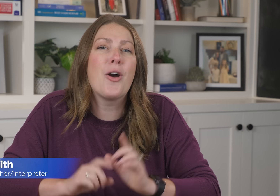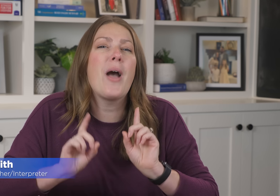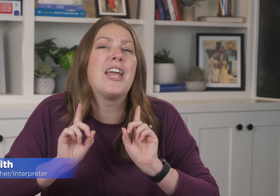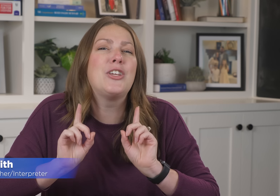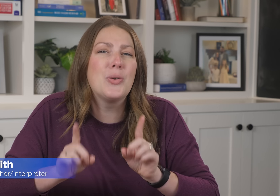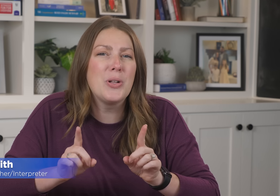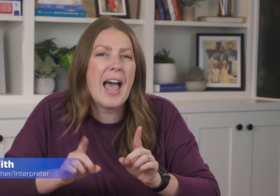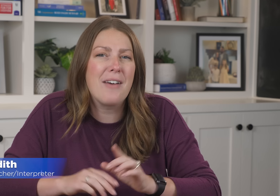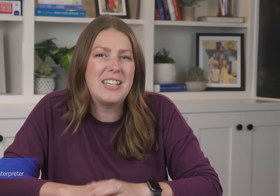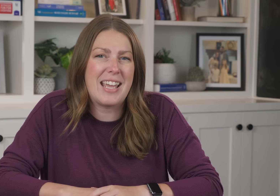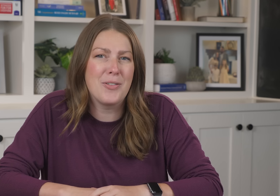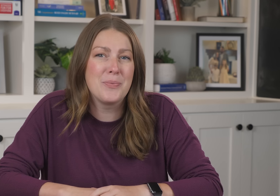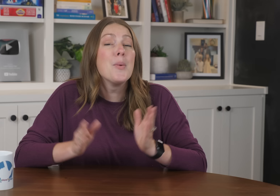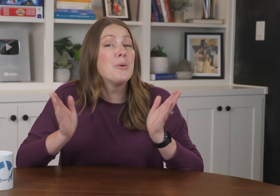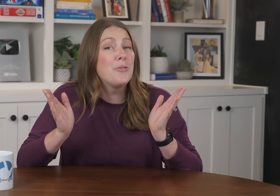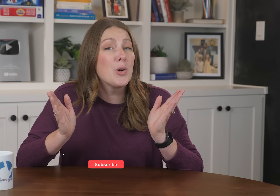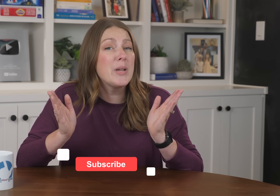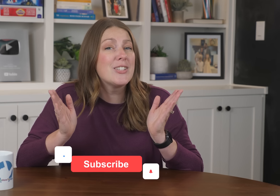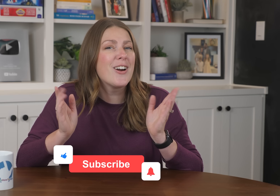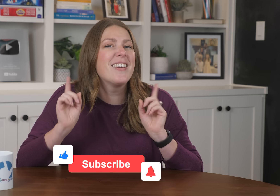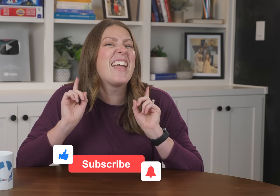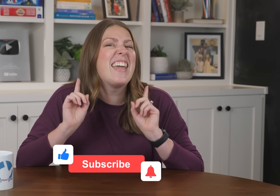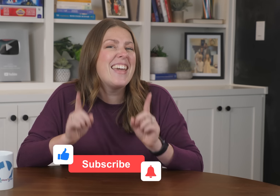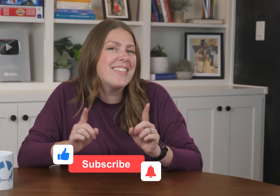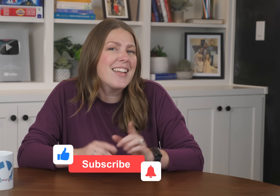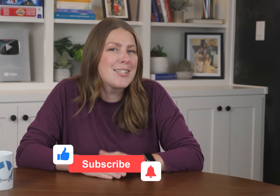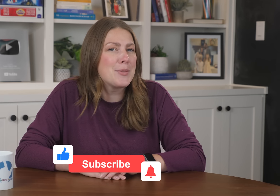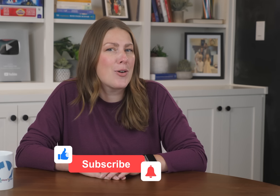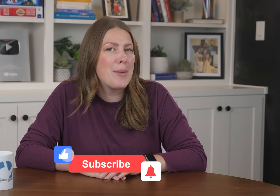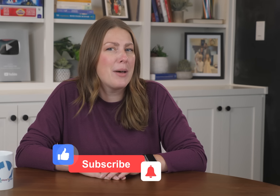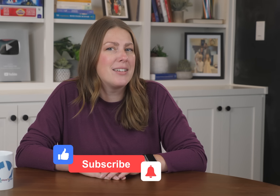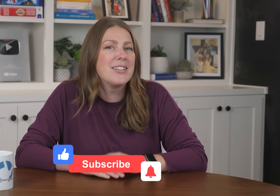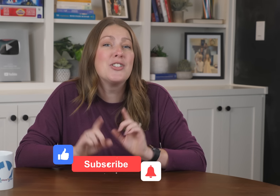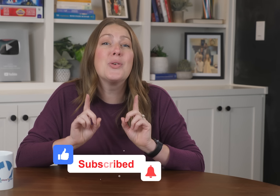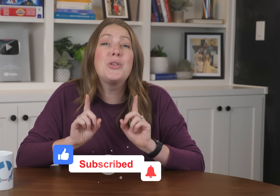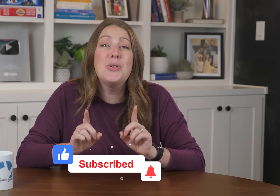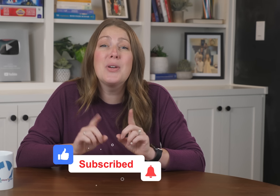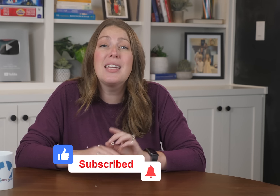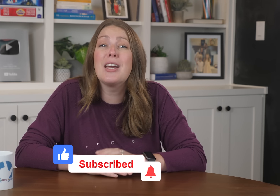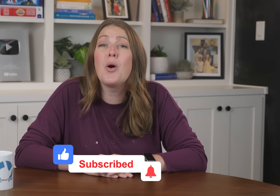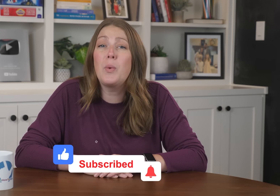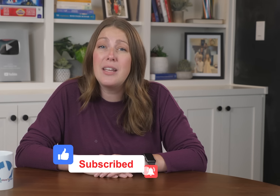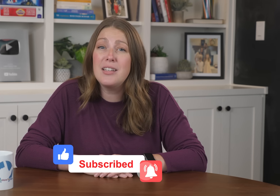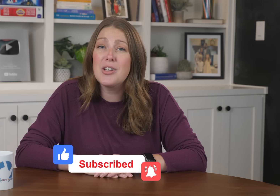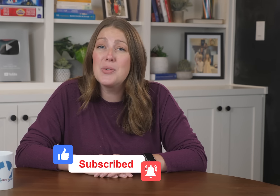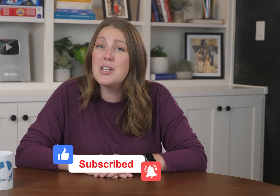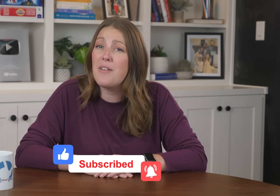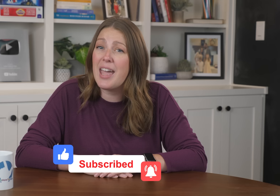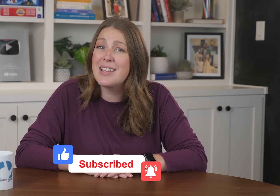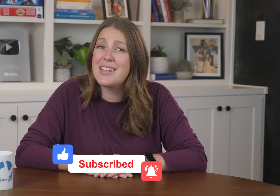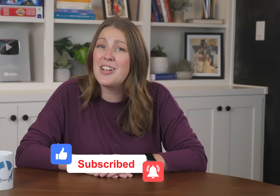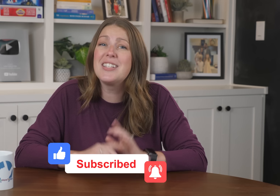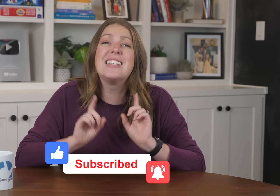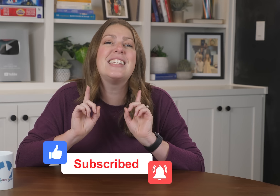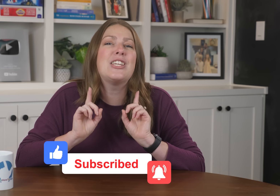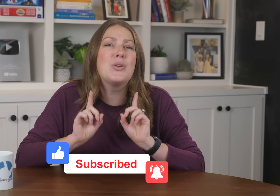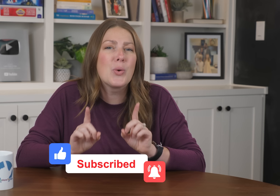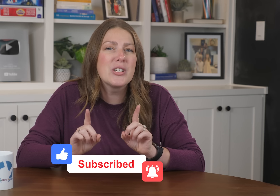and you'll have it down. Before we start, hit that subscribe button so you can get a weekly dose of ASL to see your